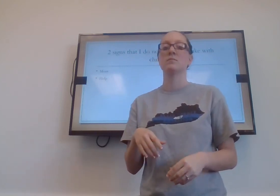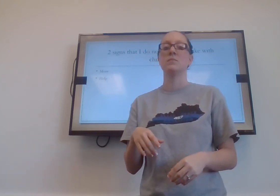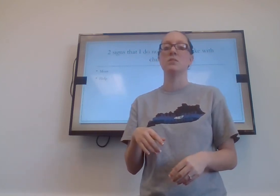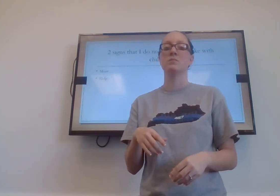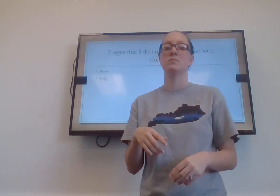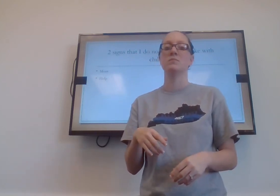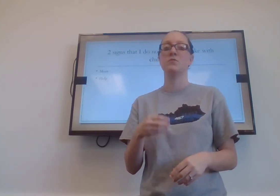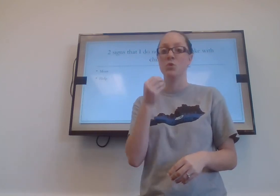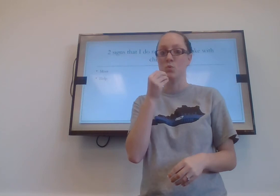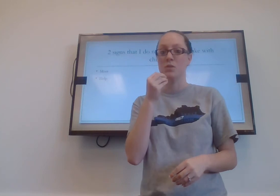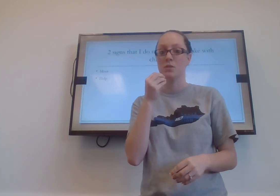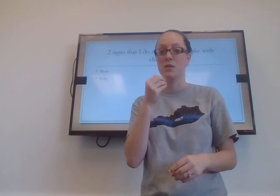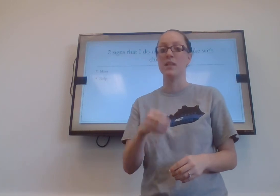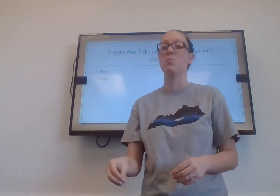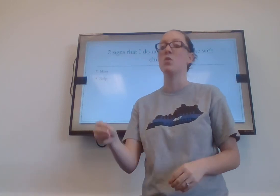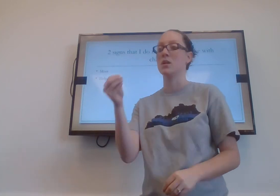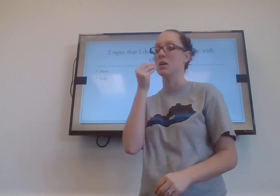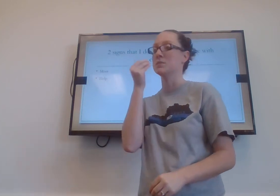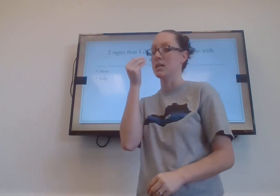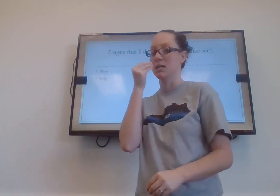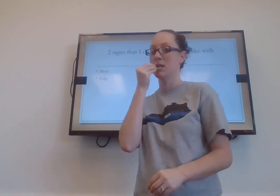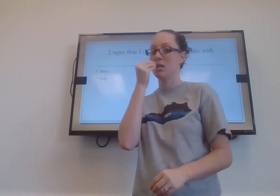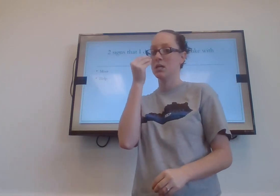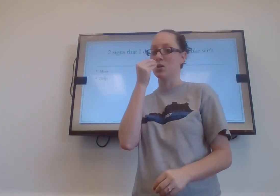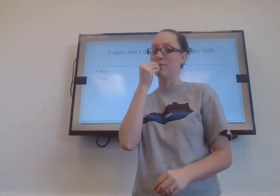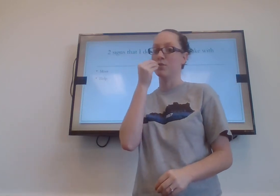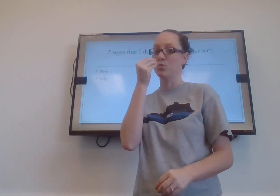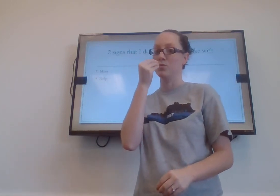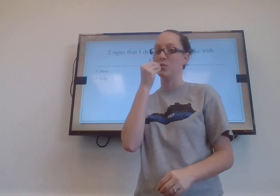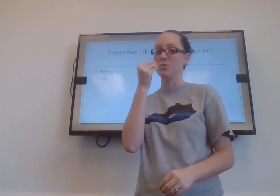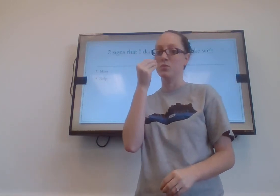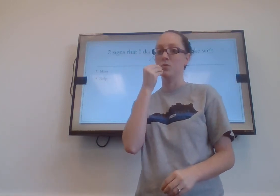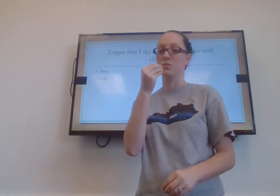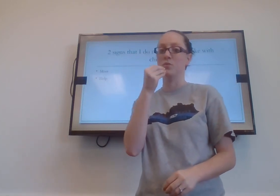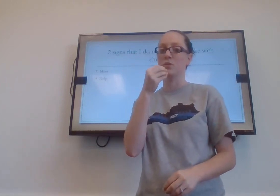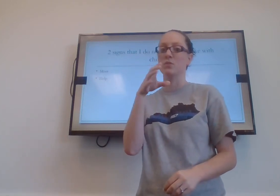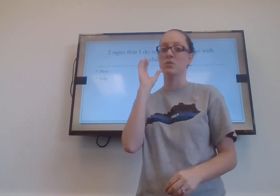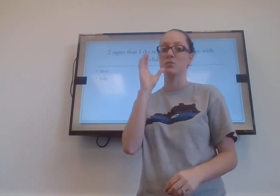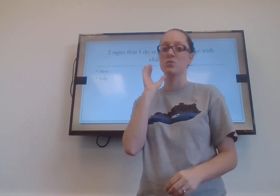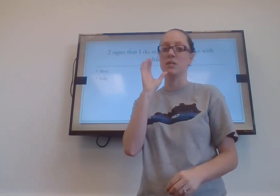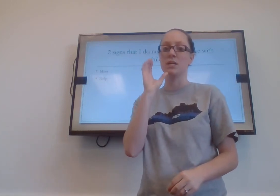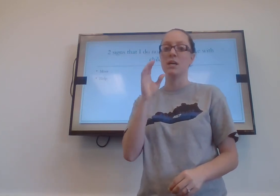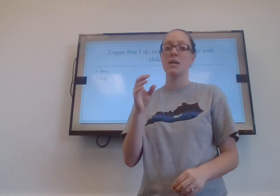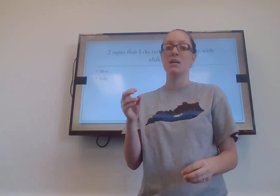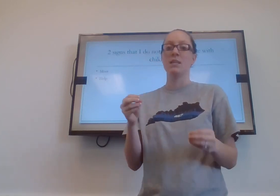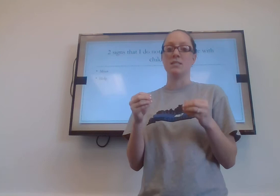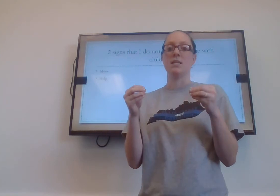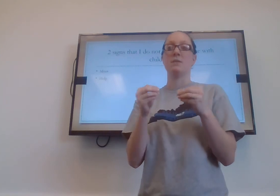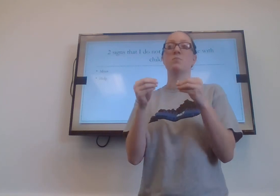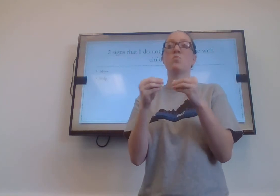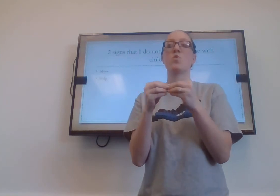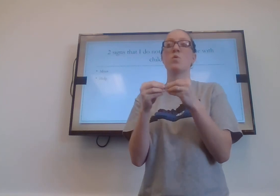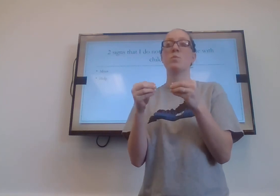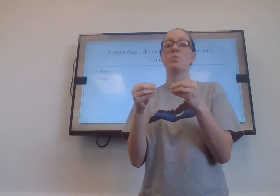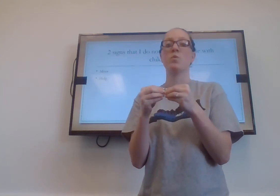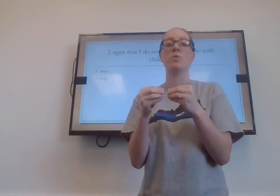you know, food, and then walking up saying, you know, food, or a drink, they say more, where